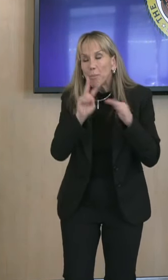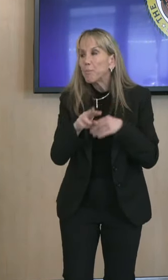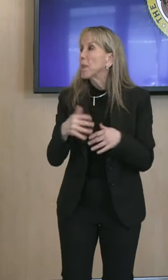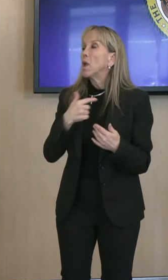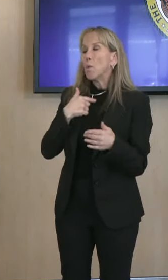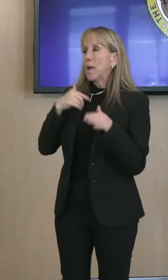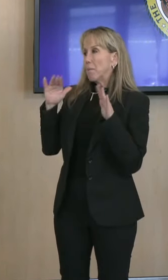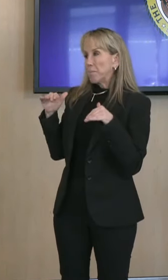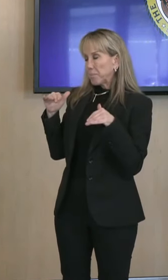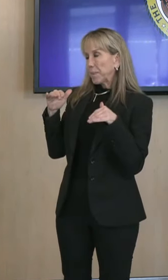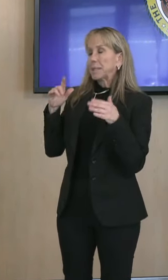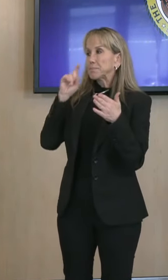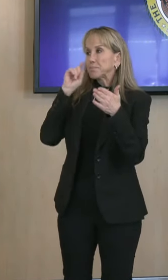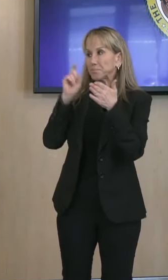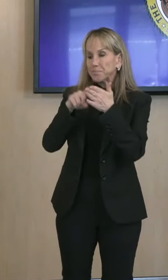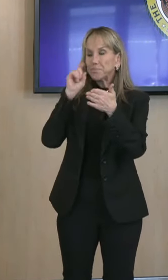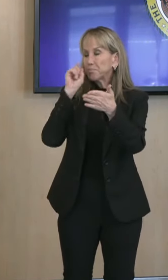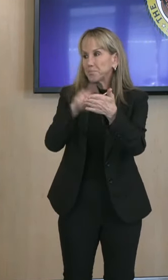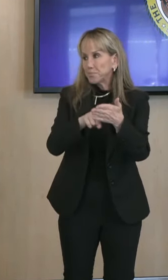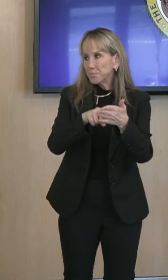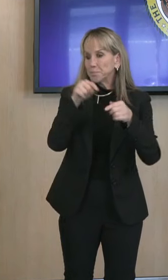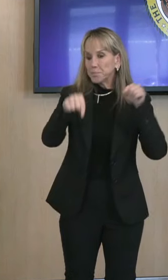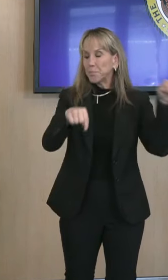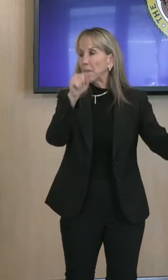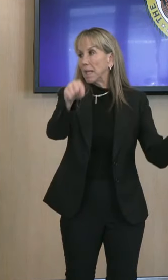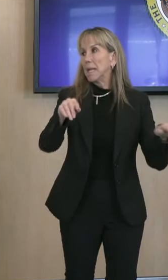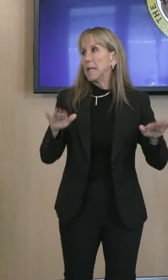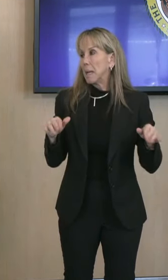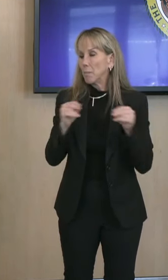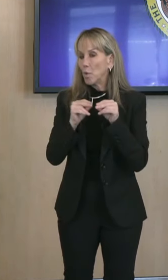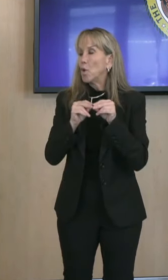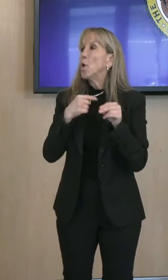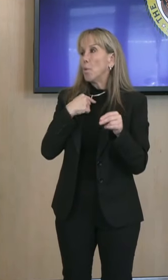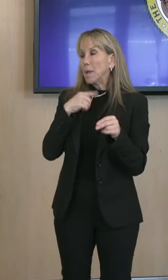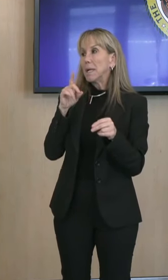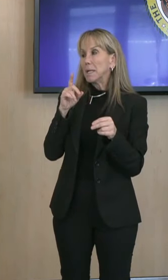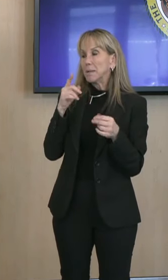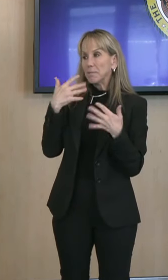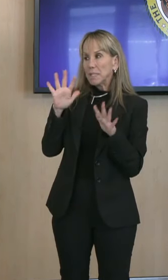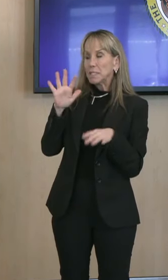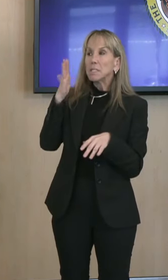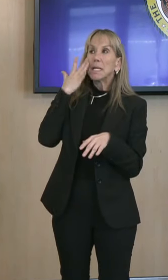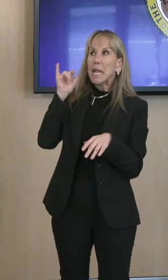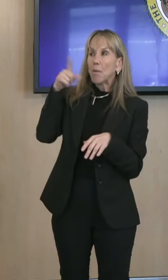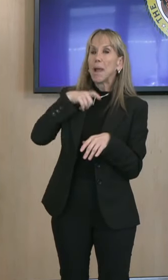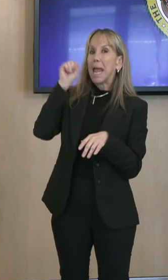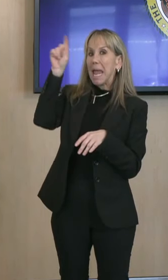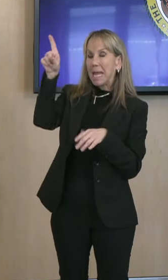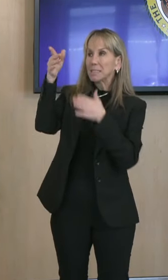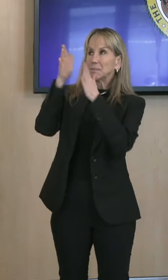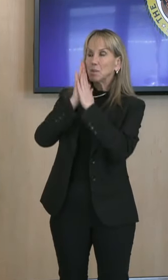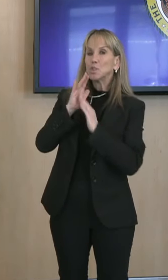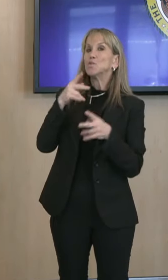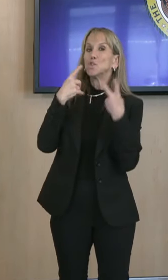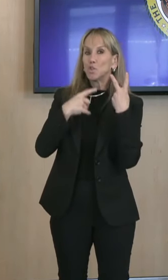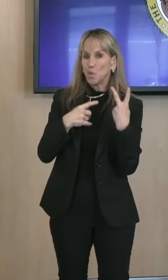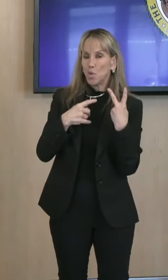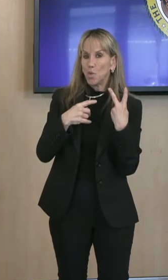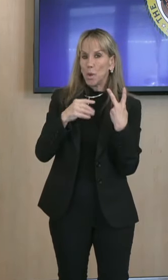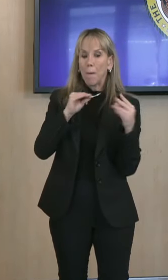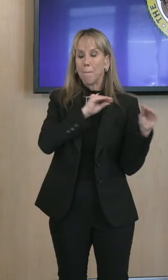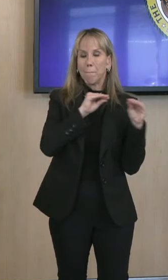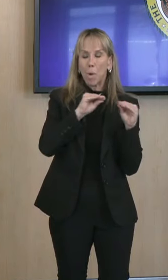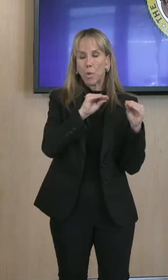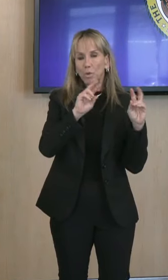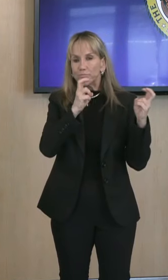locations that are being considered for mobile field hospitals. There are two that we have requested from the state of California. One is a 250-bed